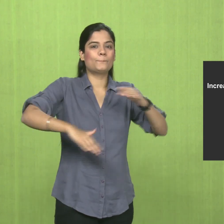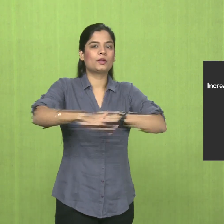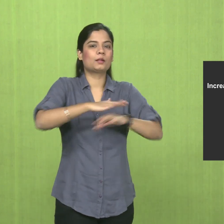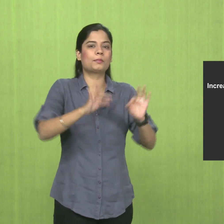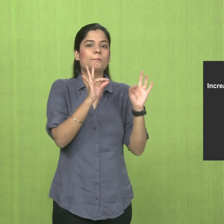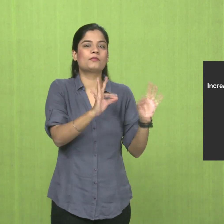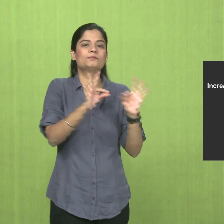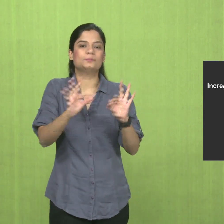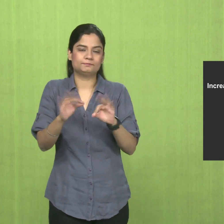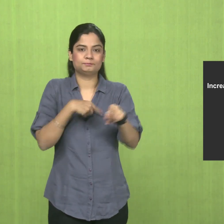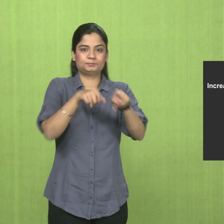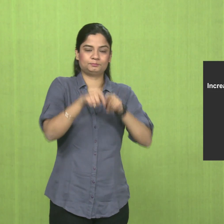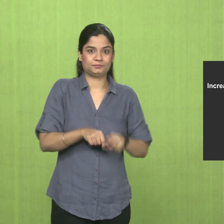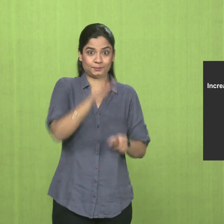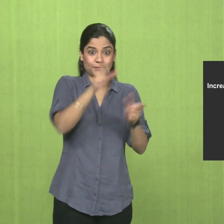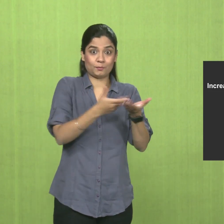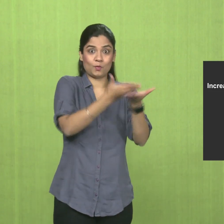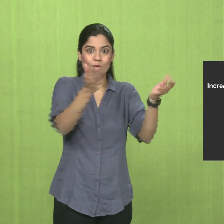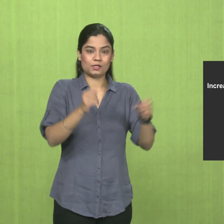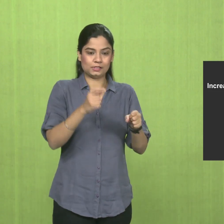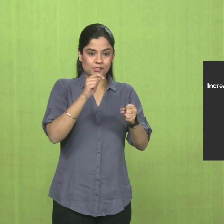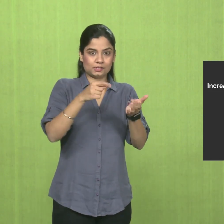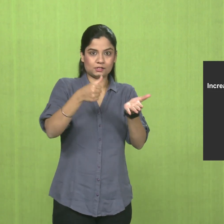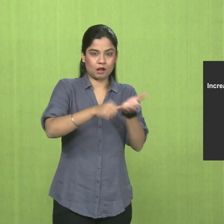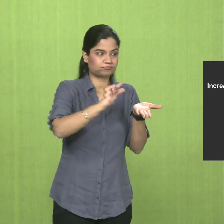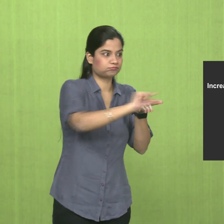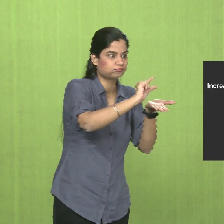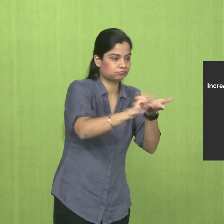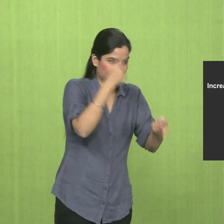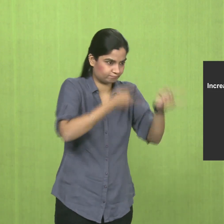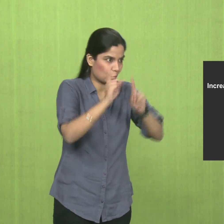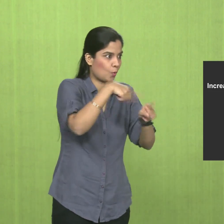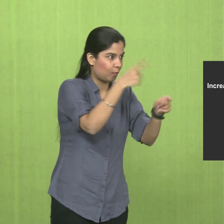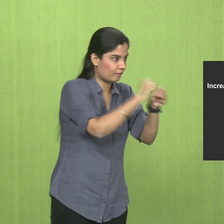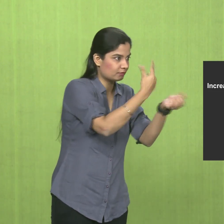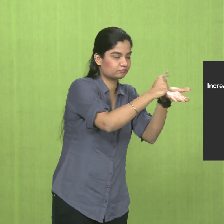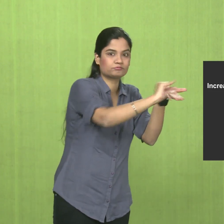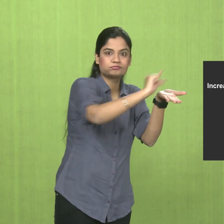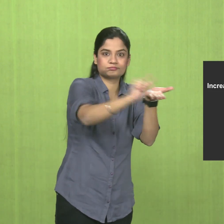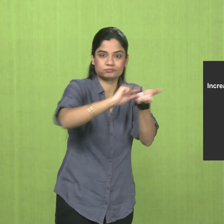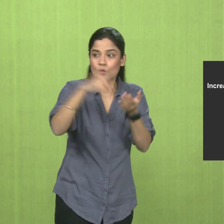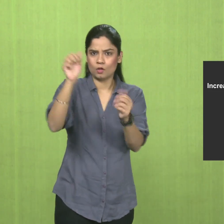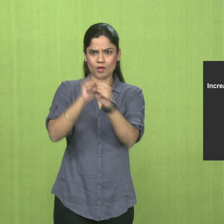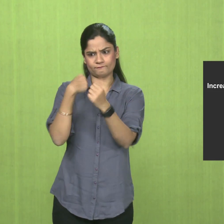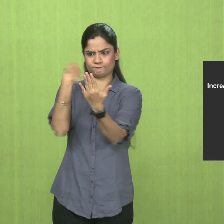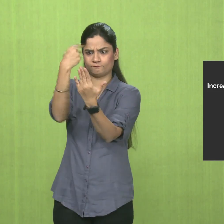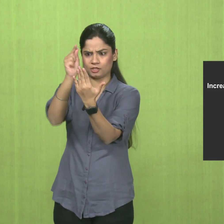in efficiency increasing at work situations. For example, paying salaries on time to the